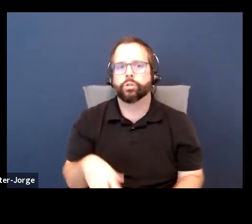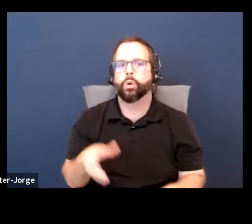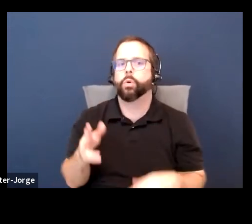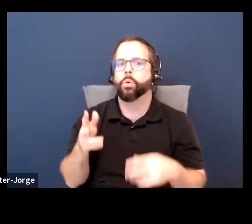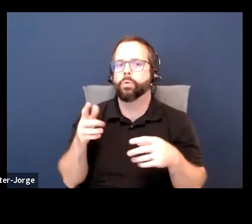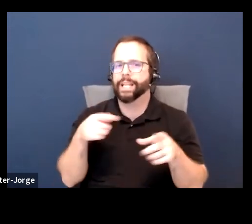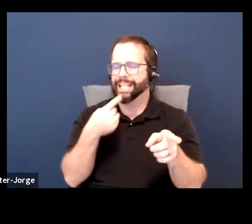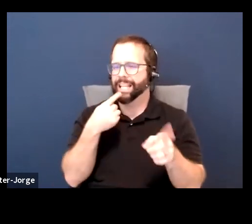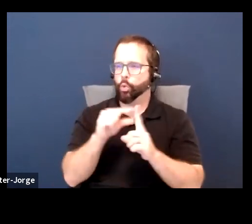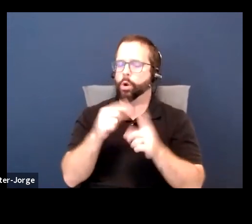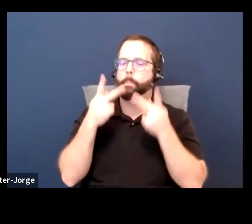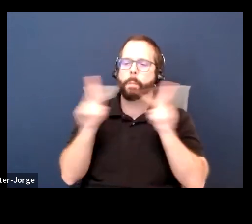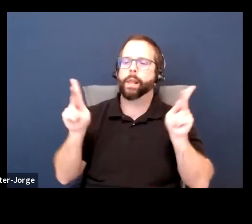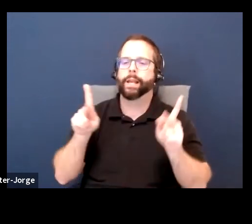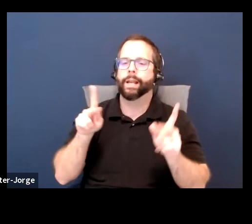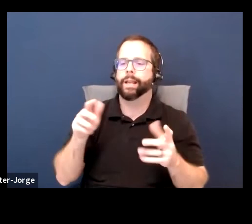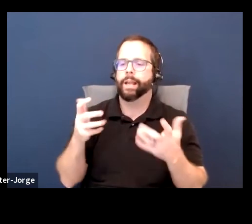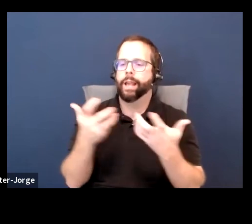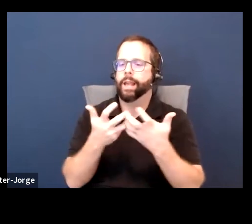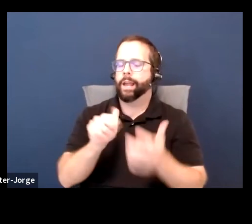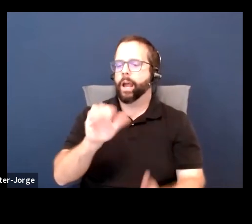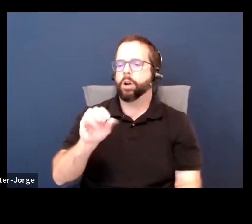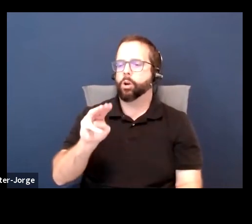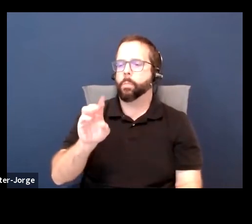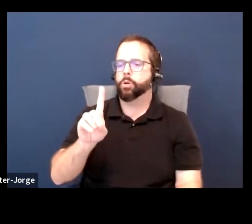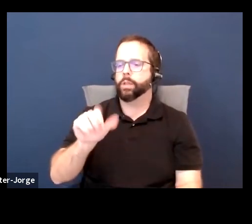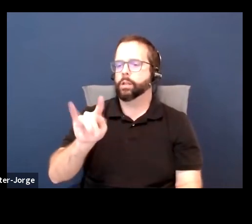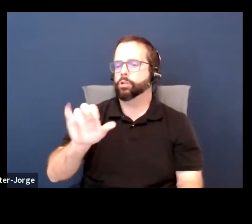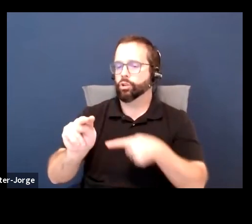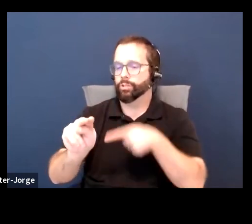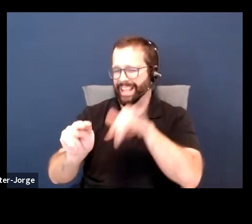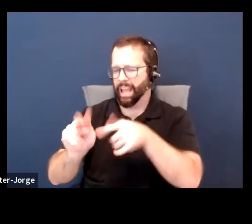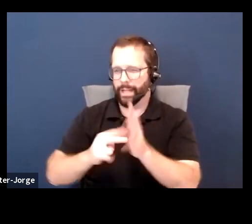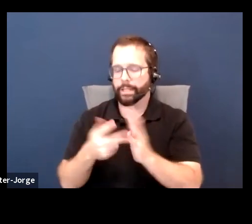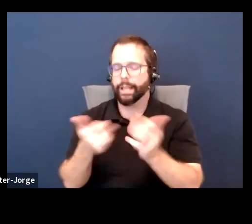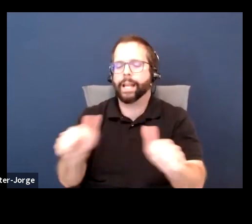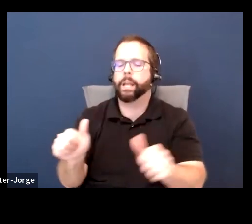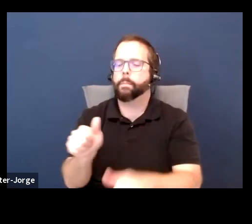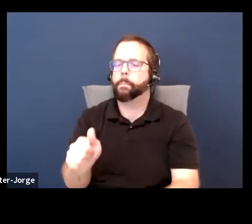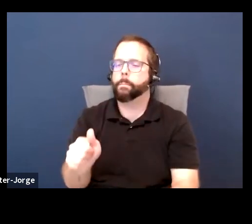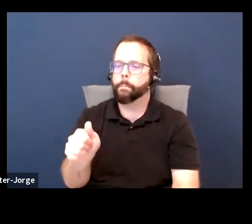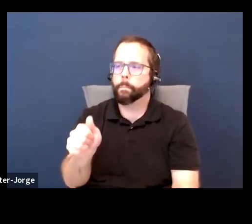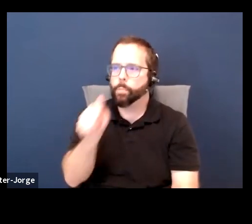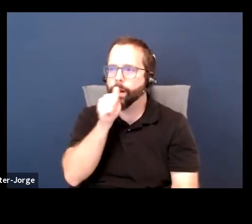are any private business that does business with the public.